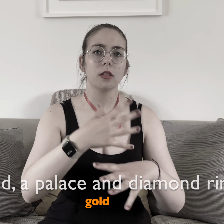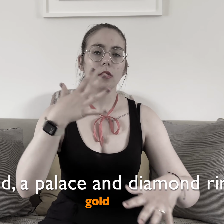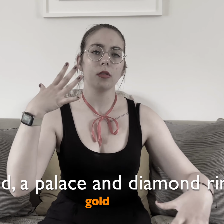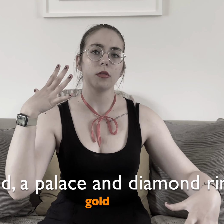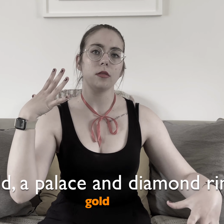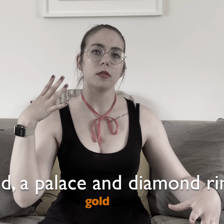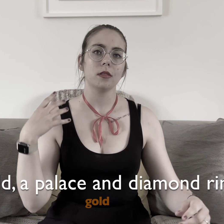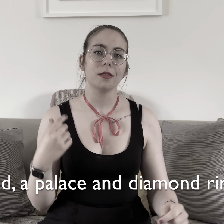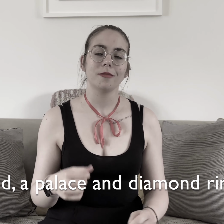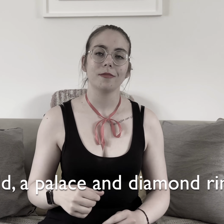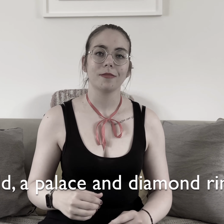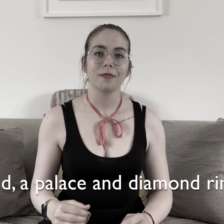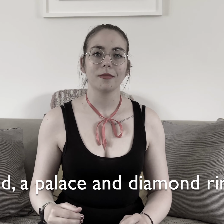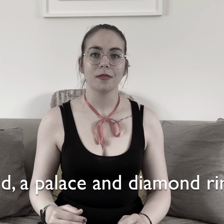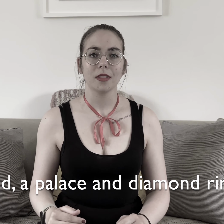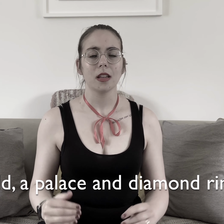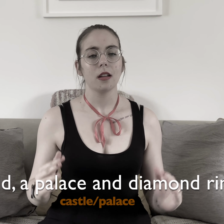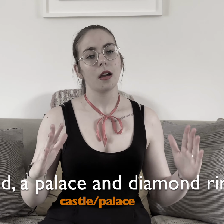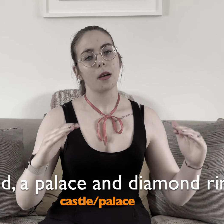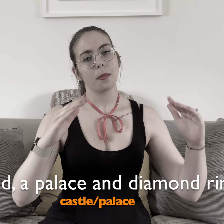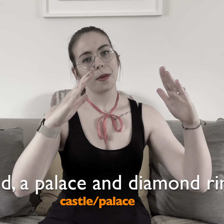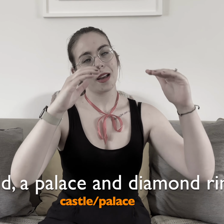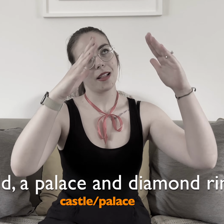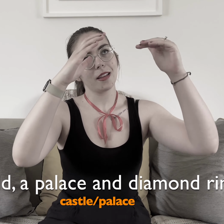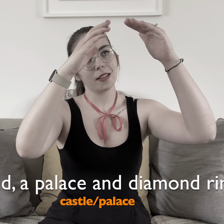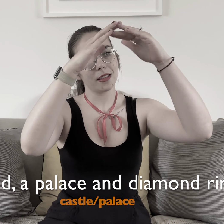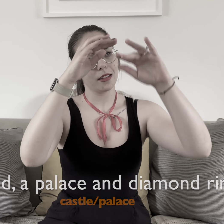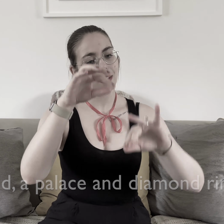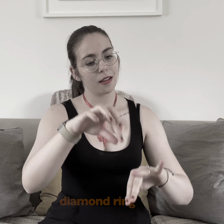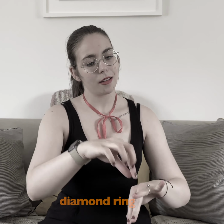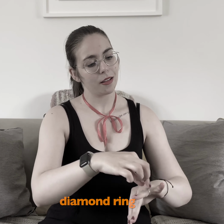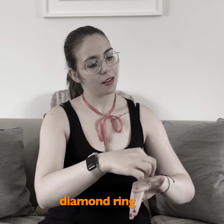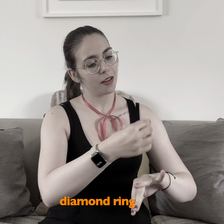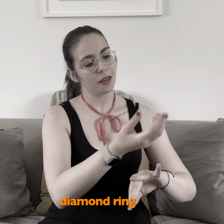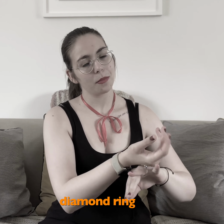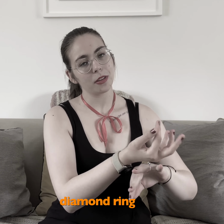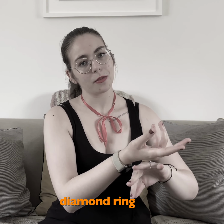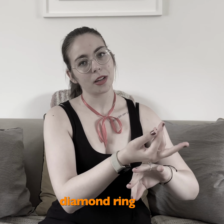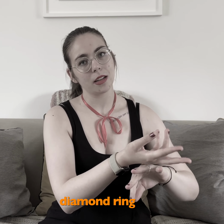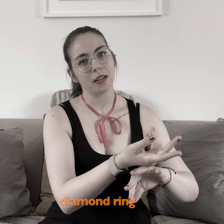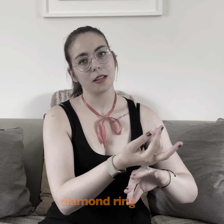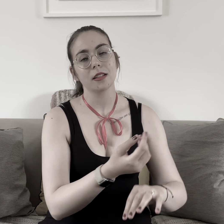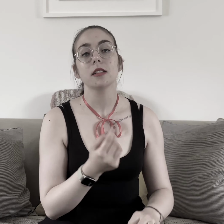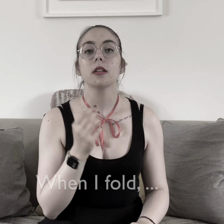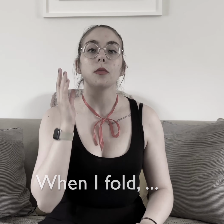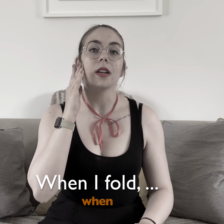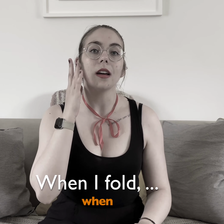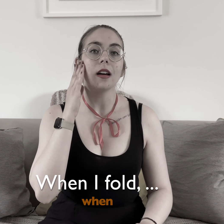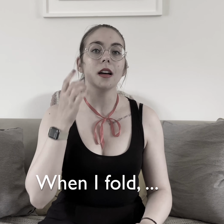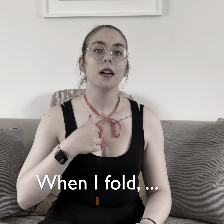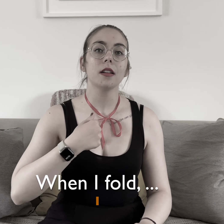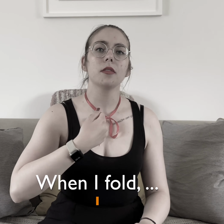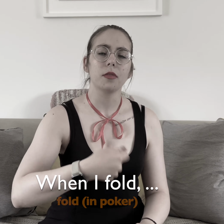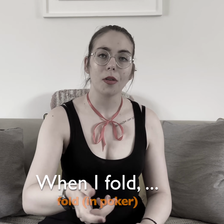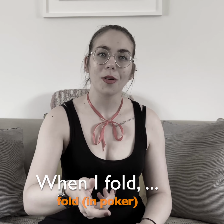gold A palace and diamond rings When I fall